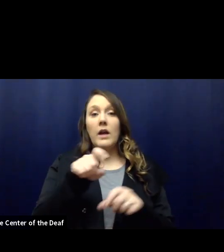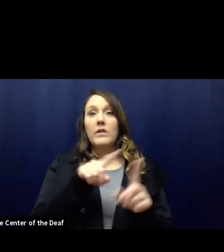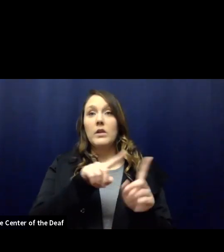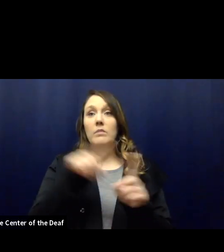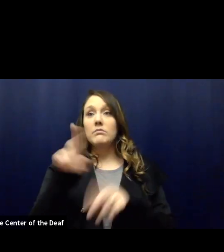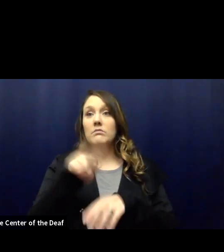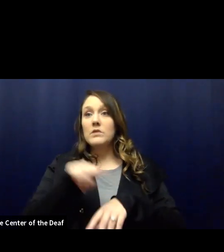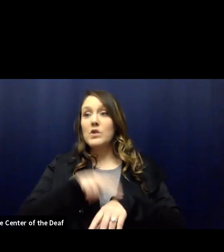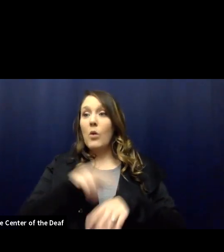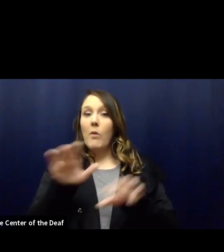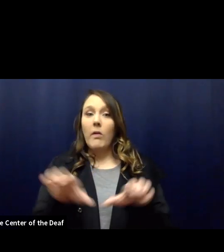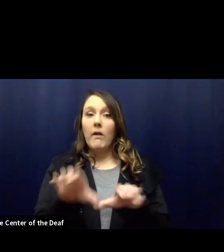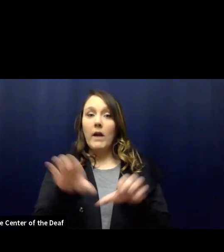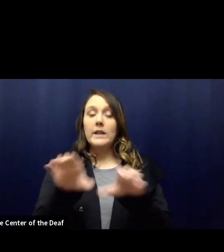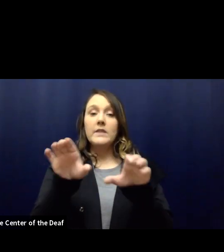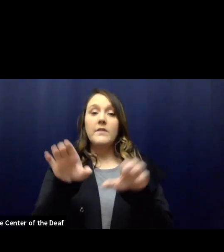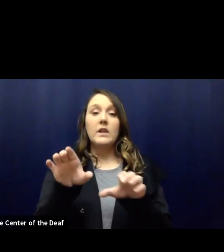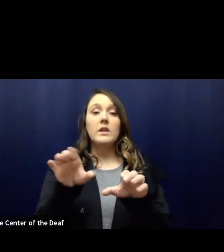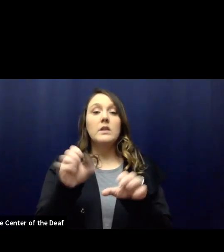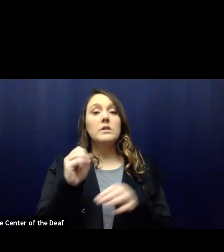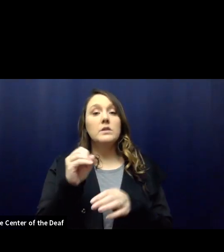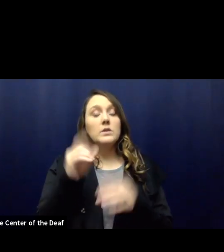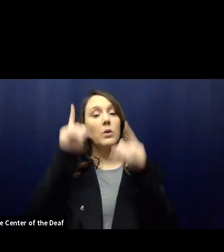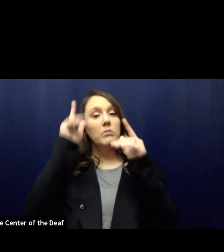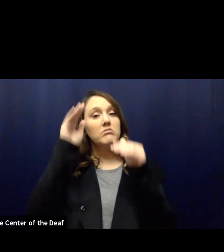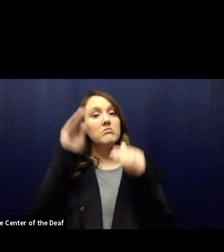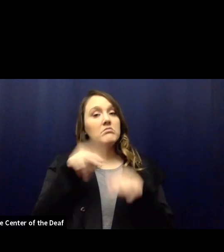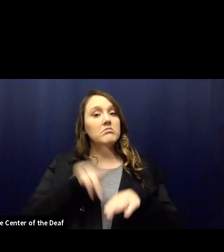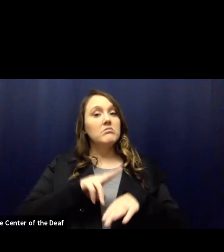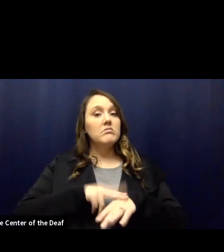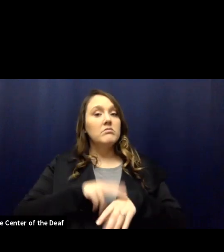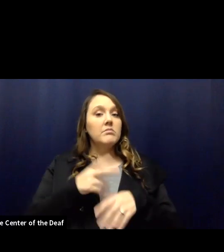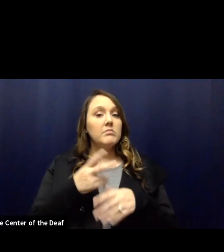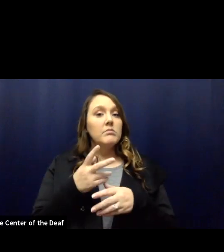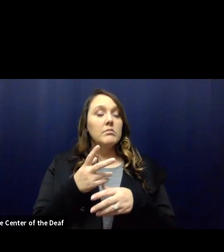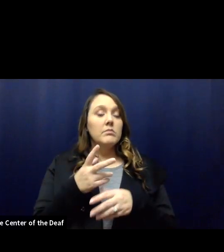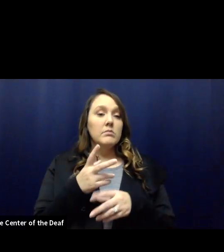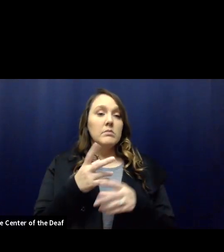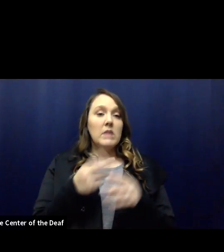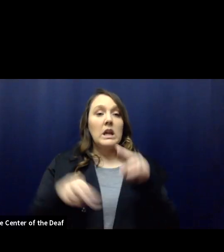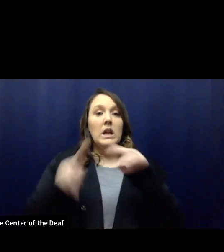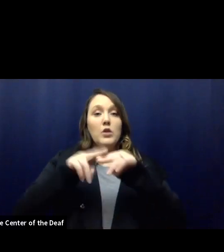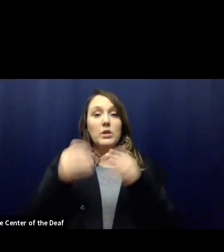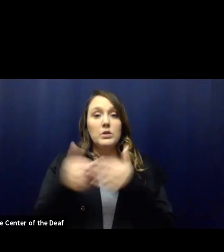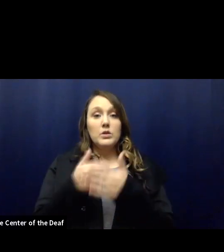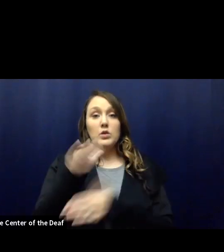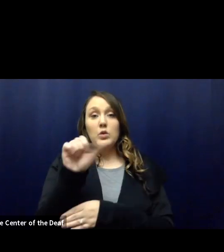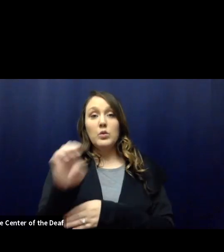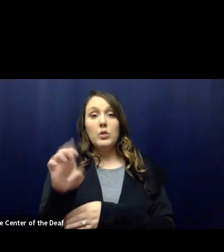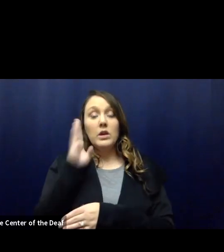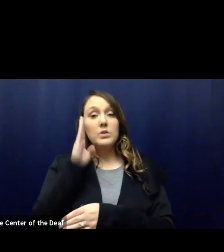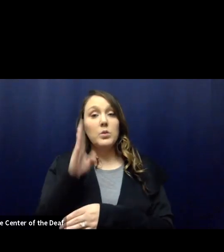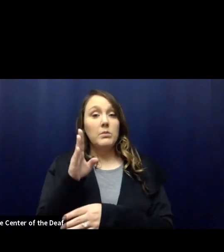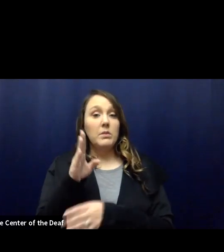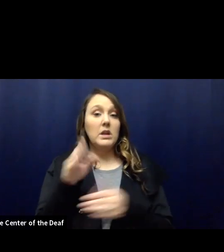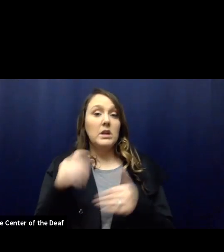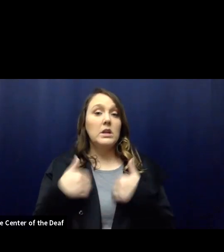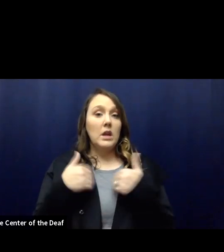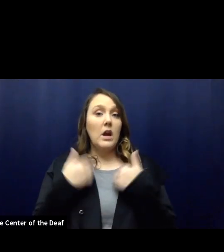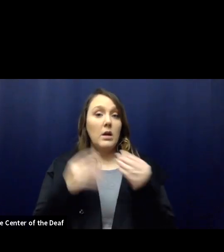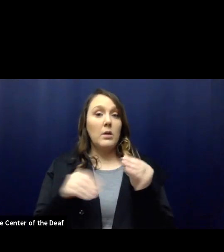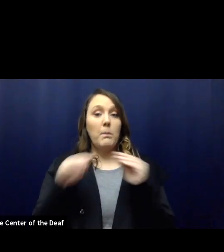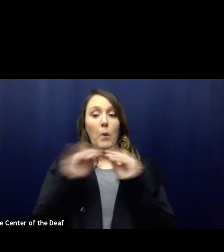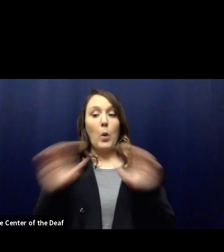activity. And so it is to be expected that the rise in the number of new cases would be among a younger, more